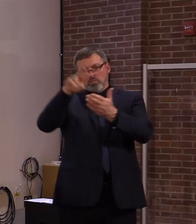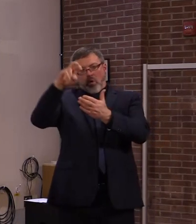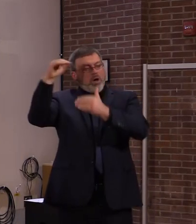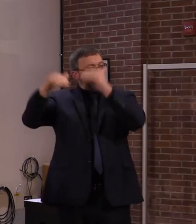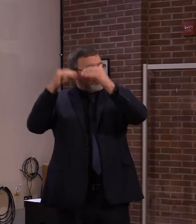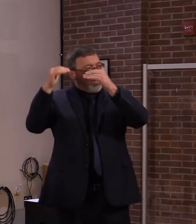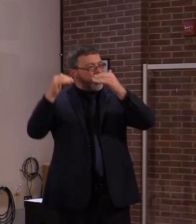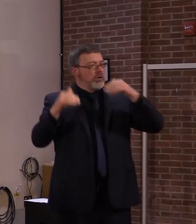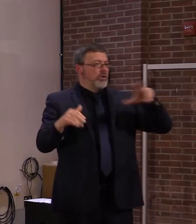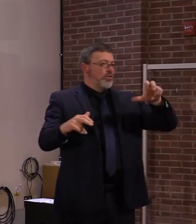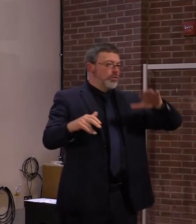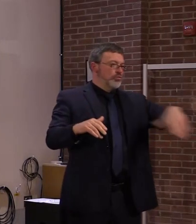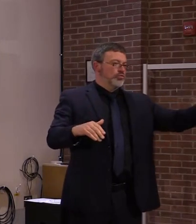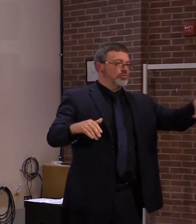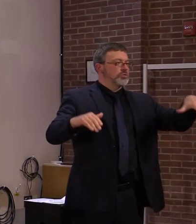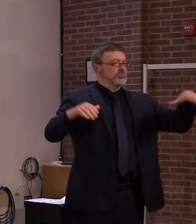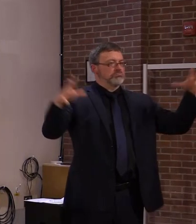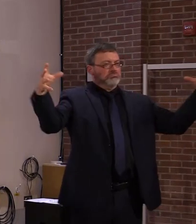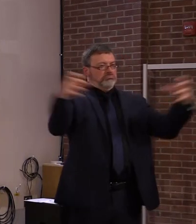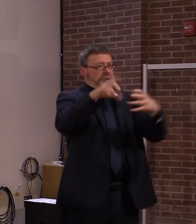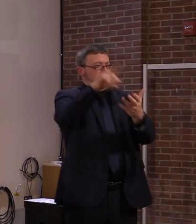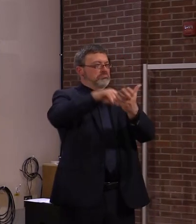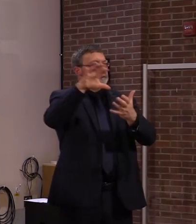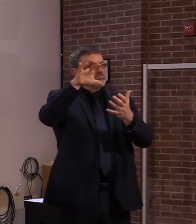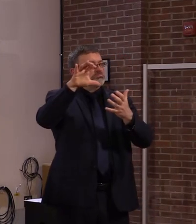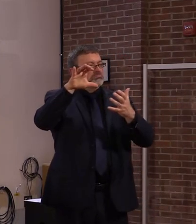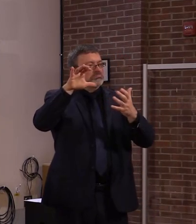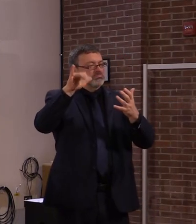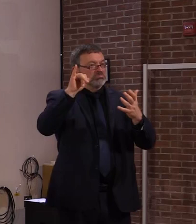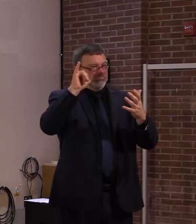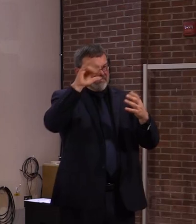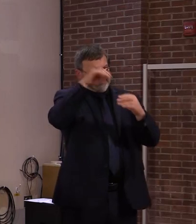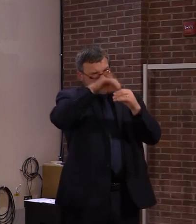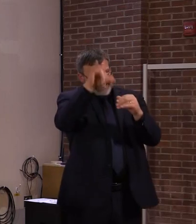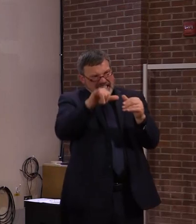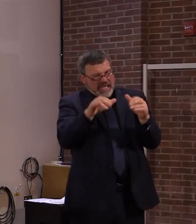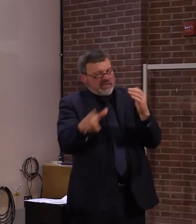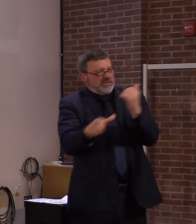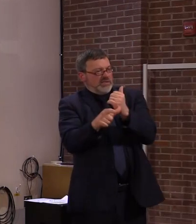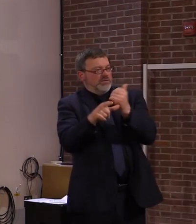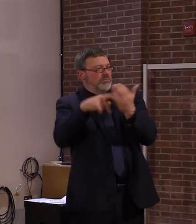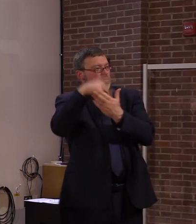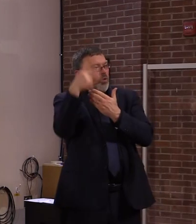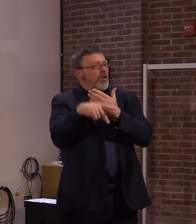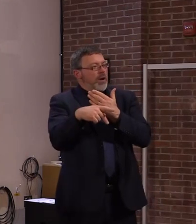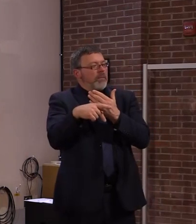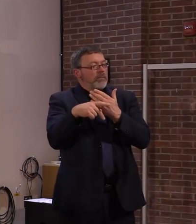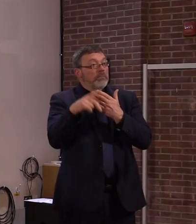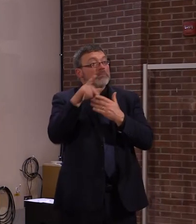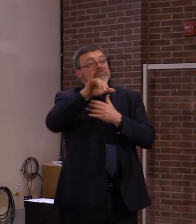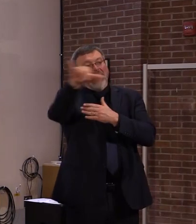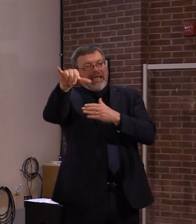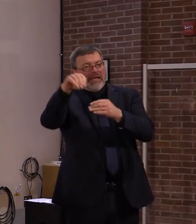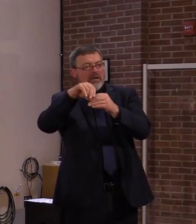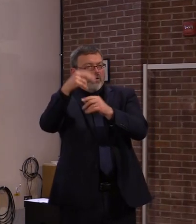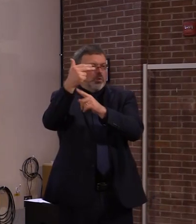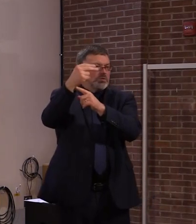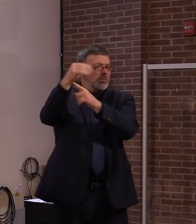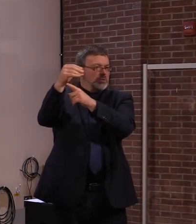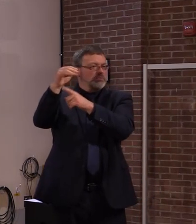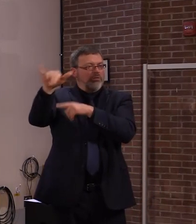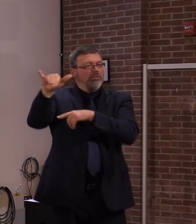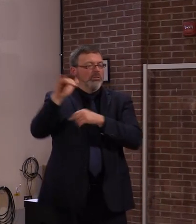our general assistance program now, the hotel motel program. We've placed over the year